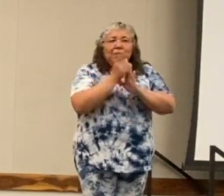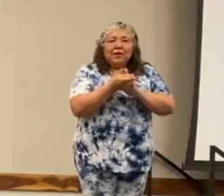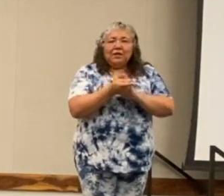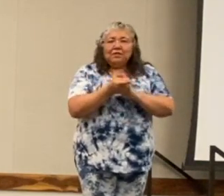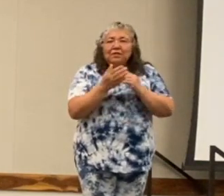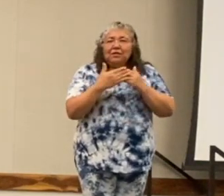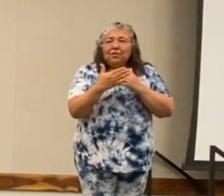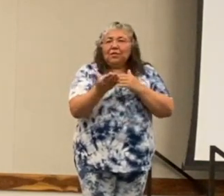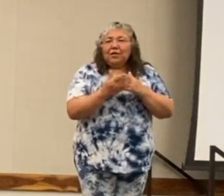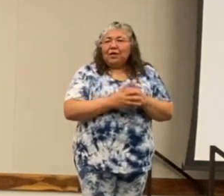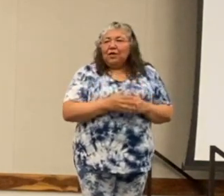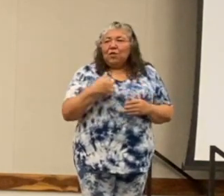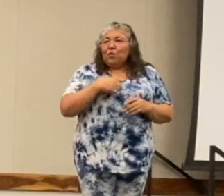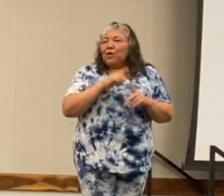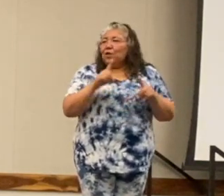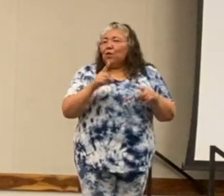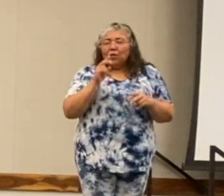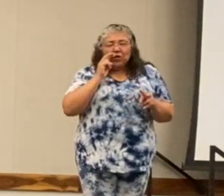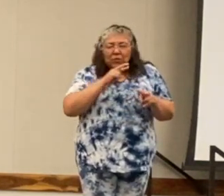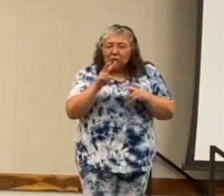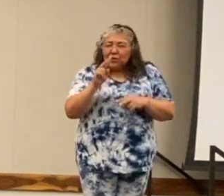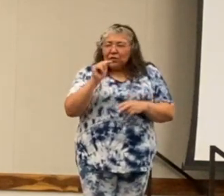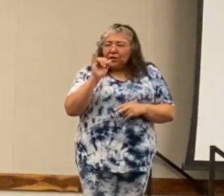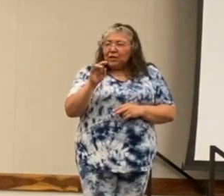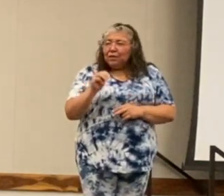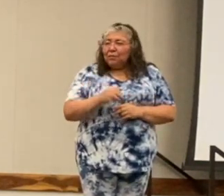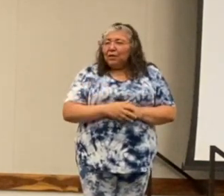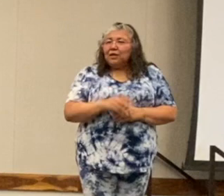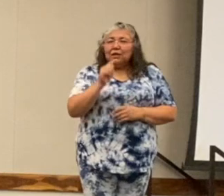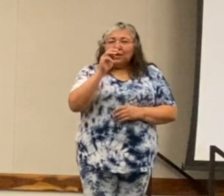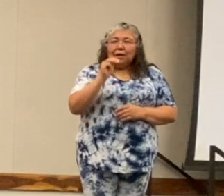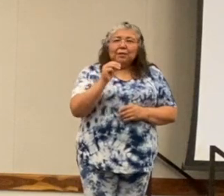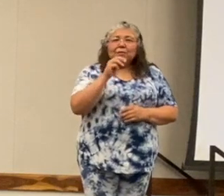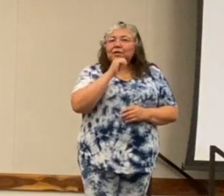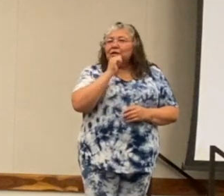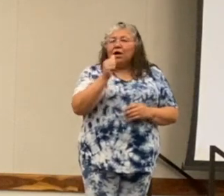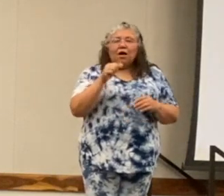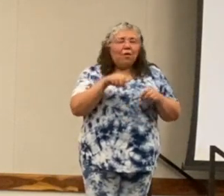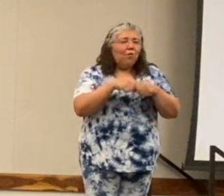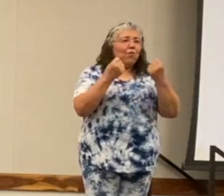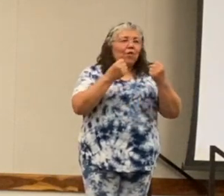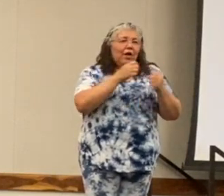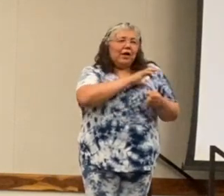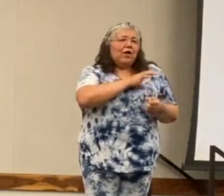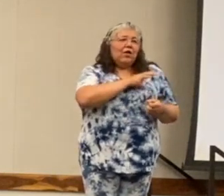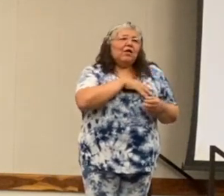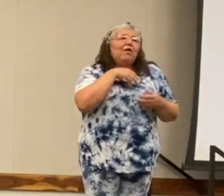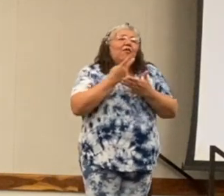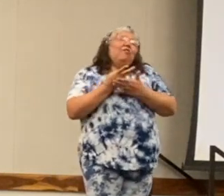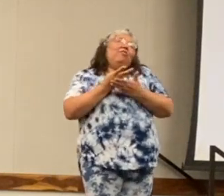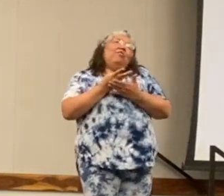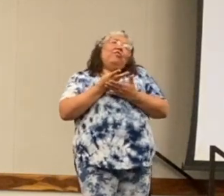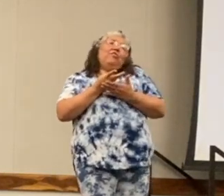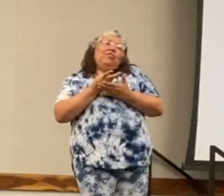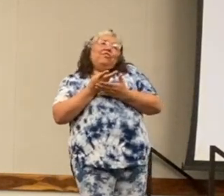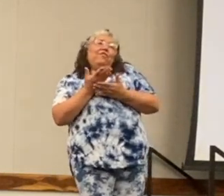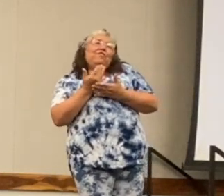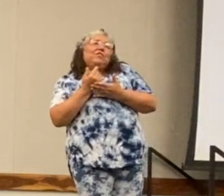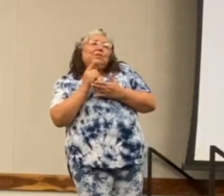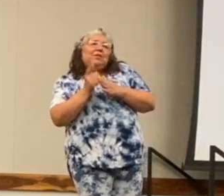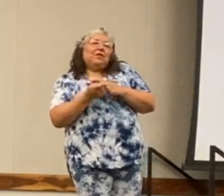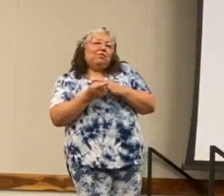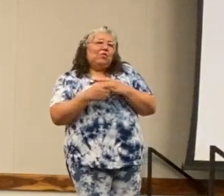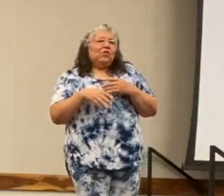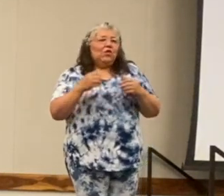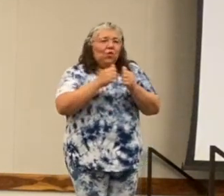by, and so we go and look at Tim. Tim did not break character. He laid on the floor for 15 minutes with laundry all